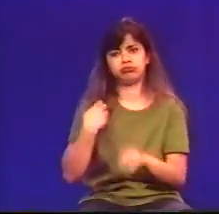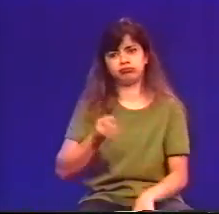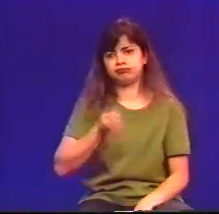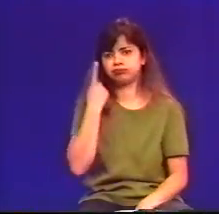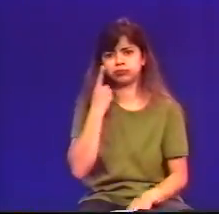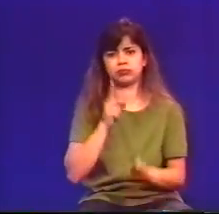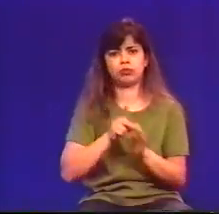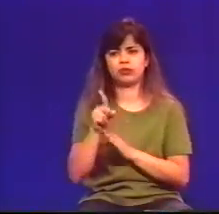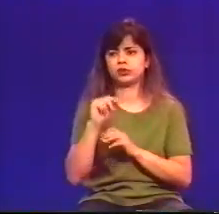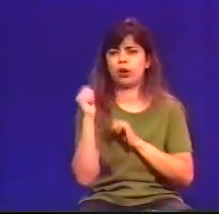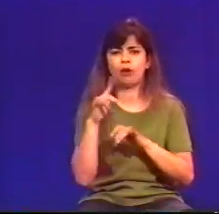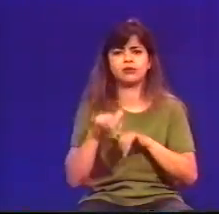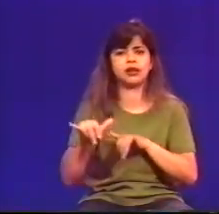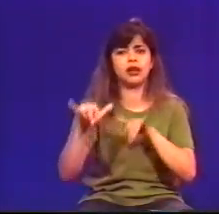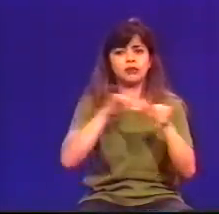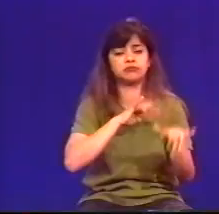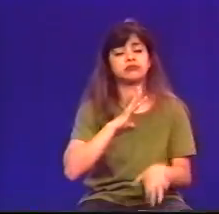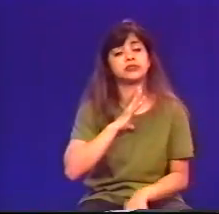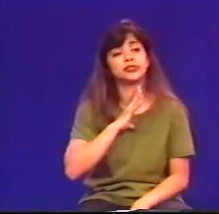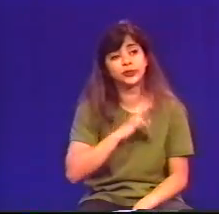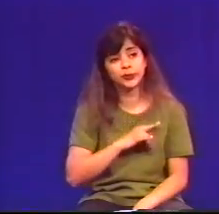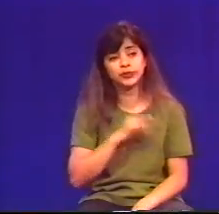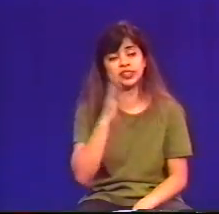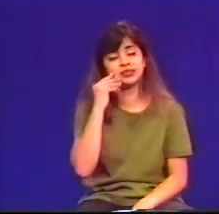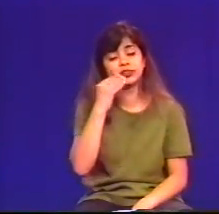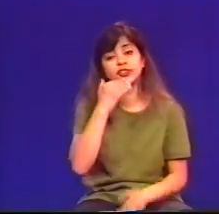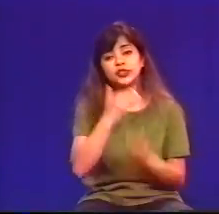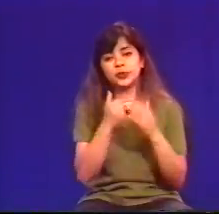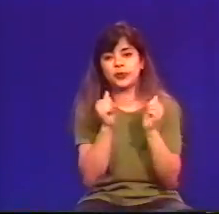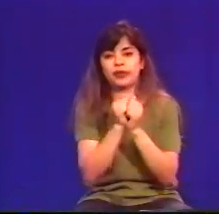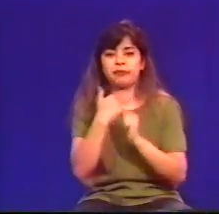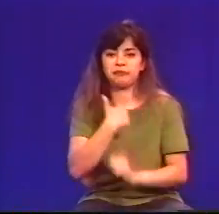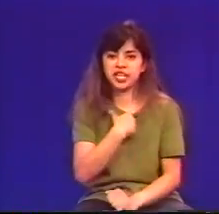Now I work with a variety of interpreters on a daily basis, which has been a really good experience.